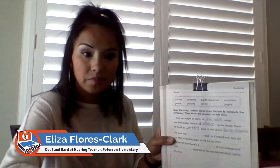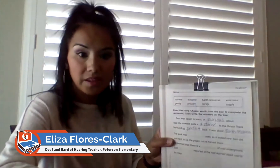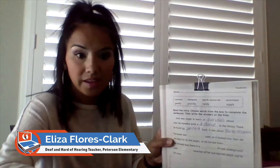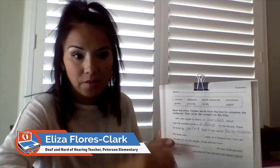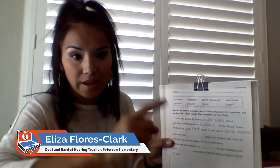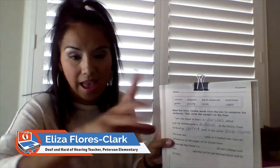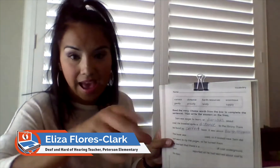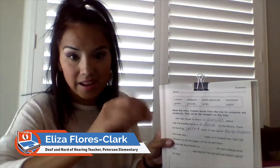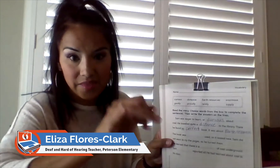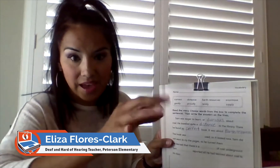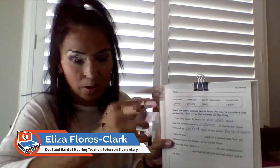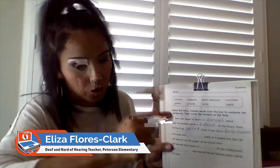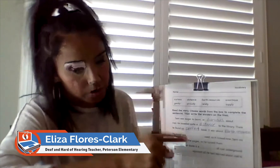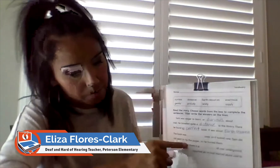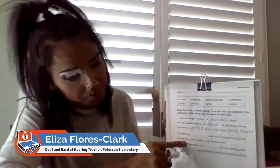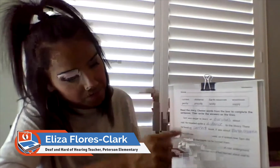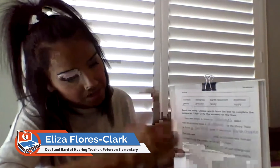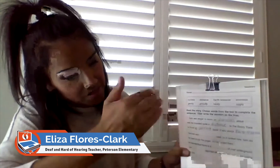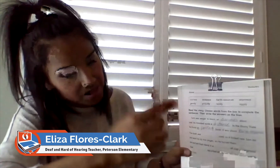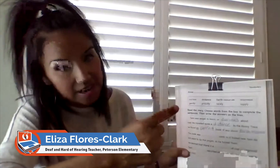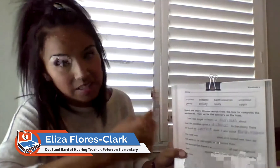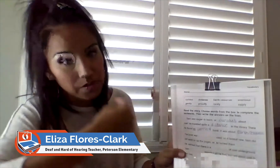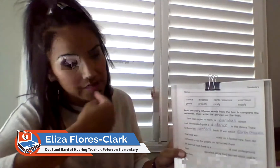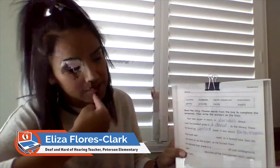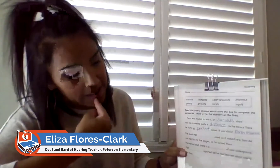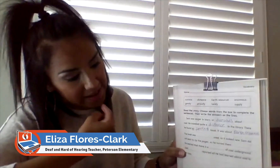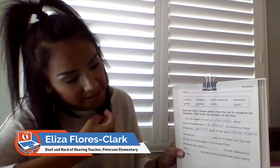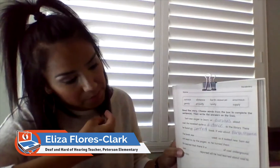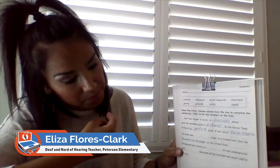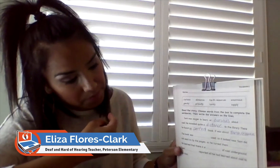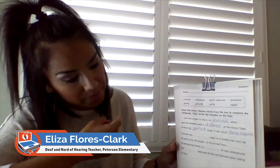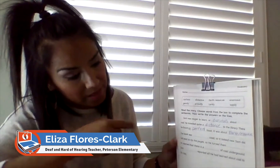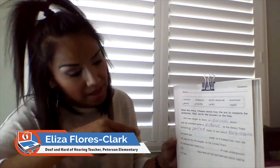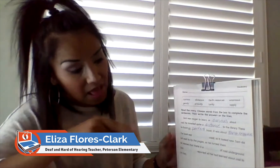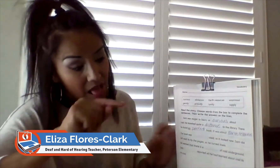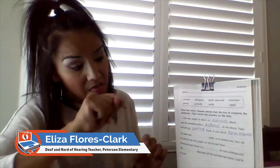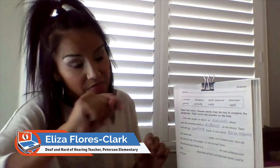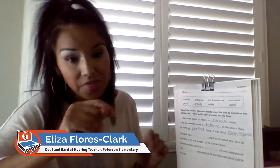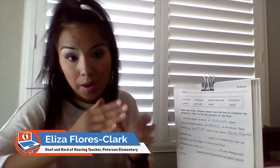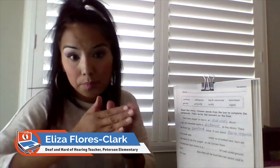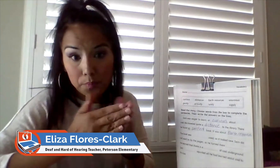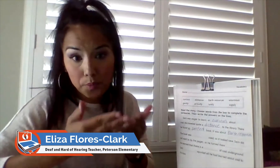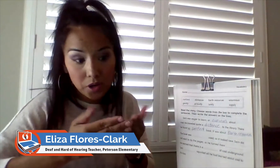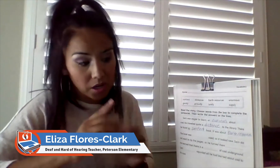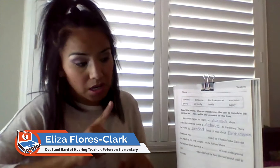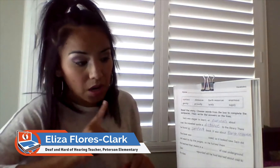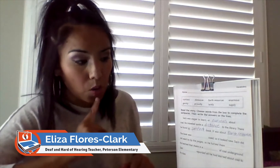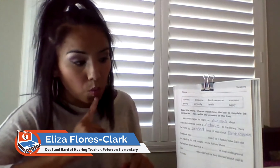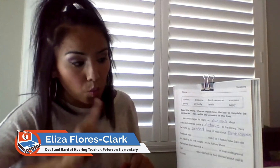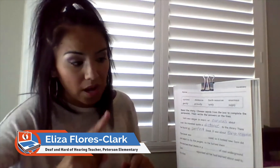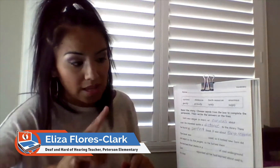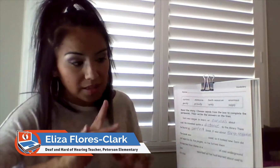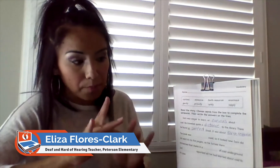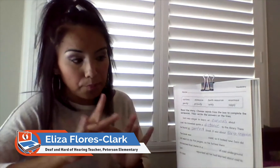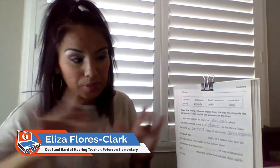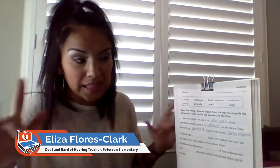Okay, we added that word. The next one says, the book was